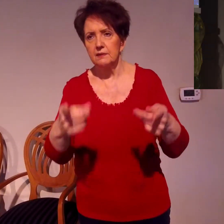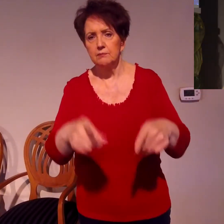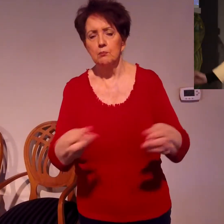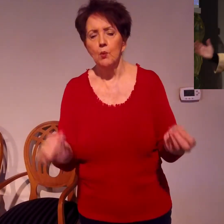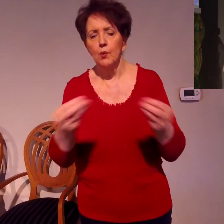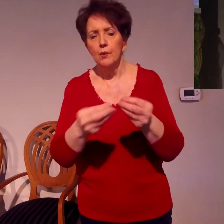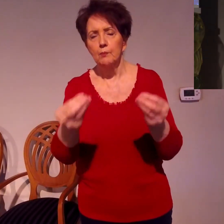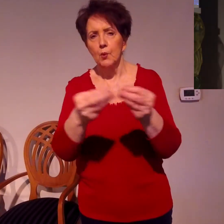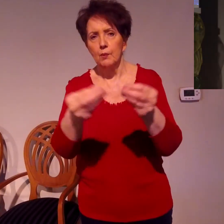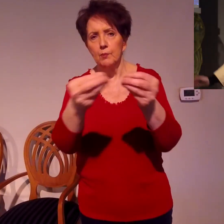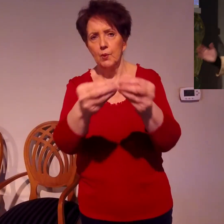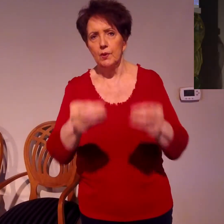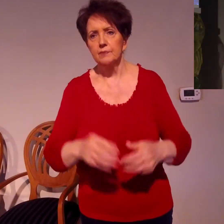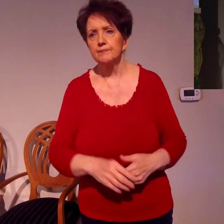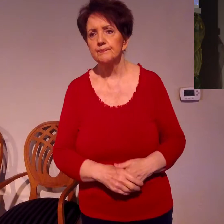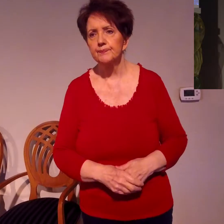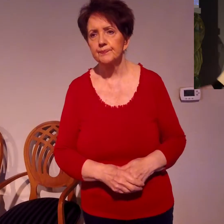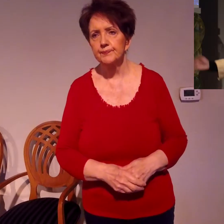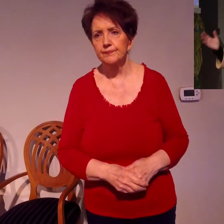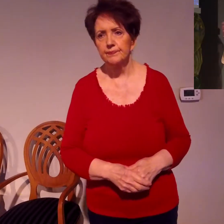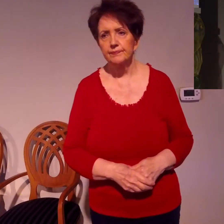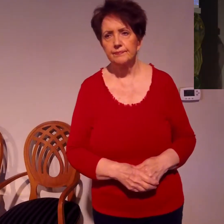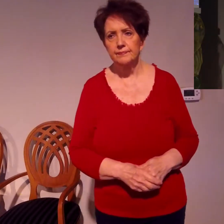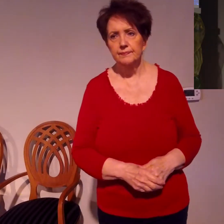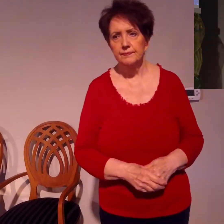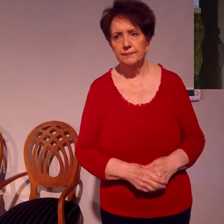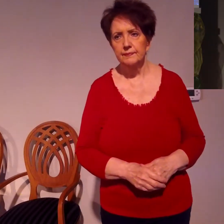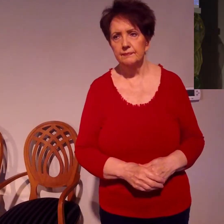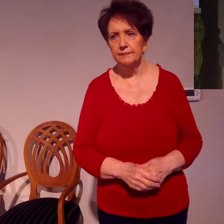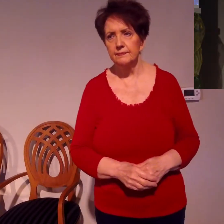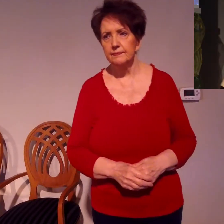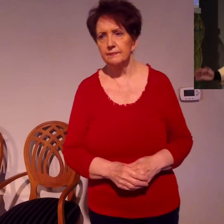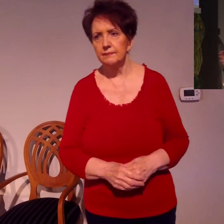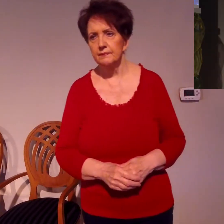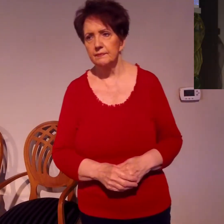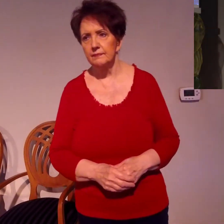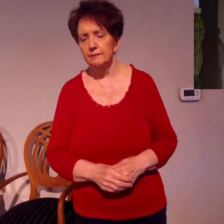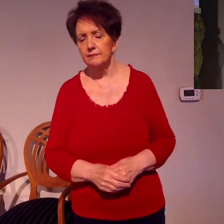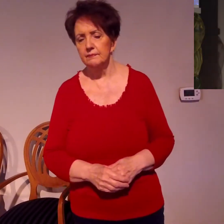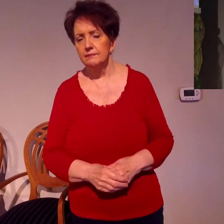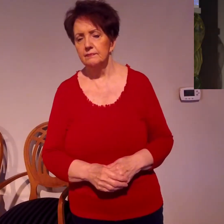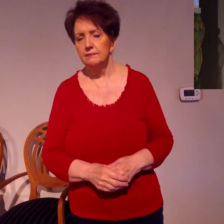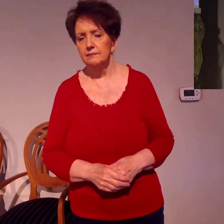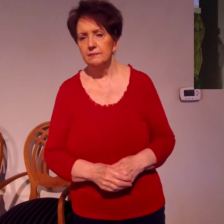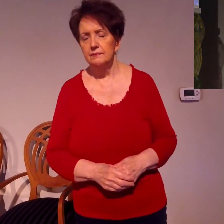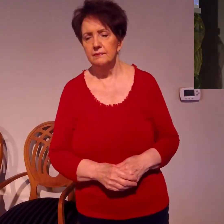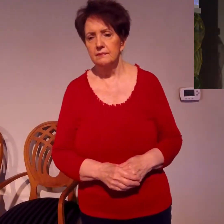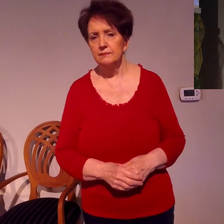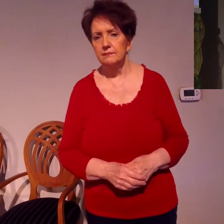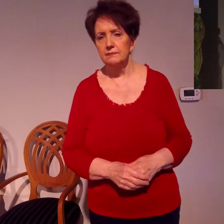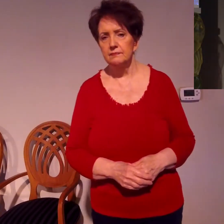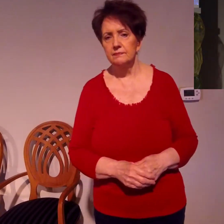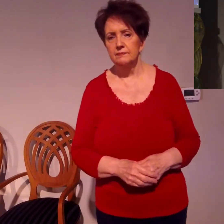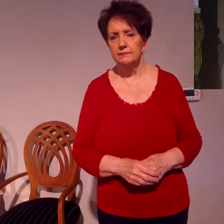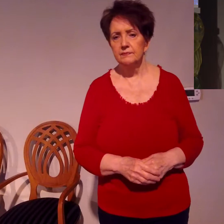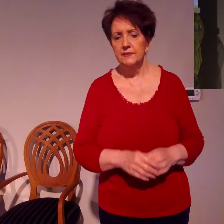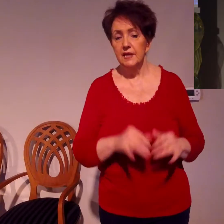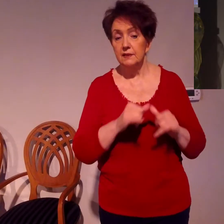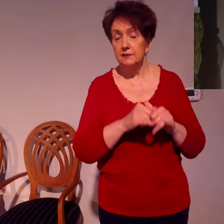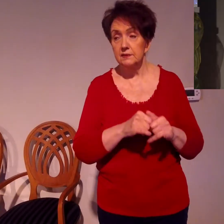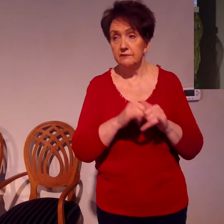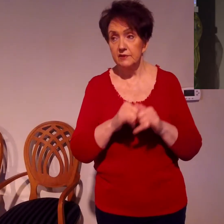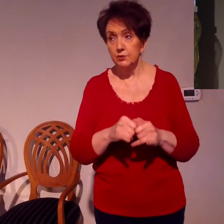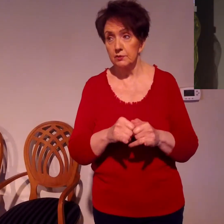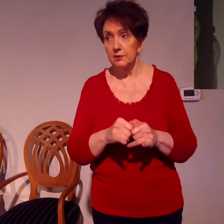and more on more occasions. All the time. Both individually